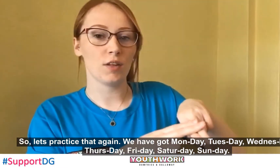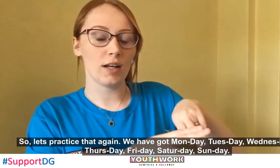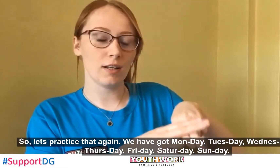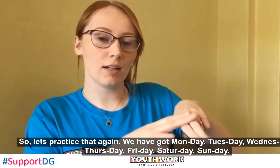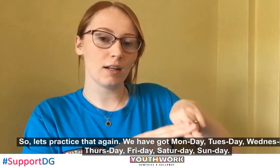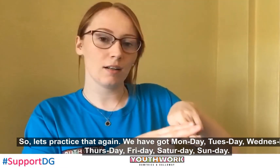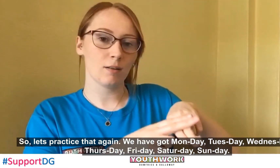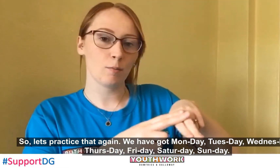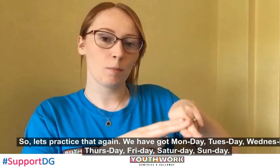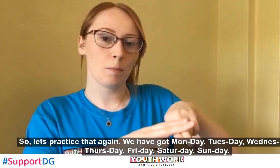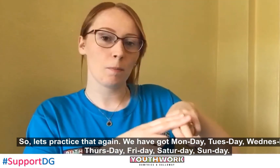Friday,